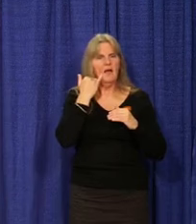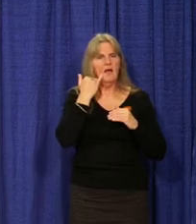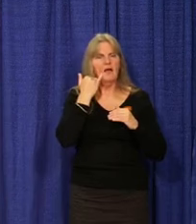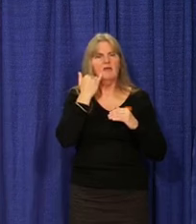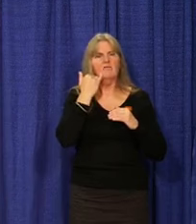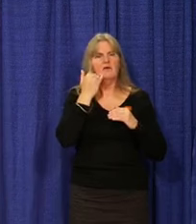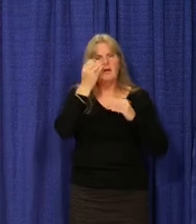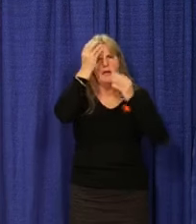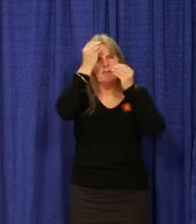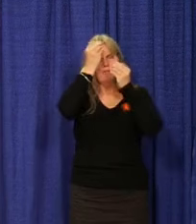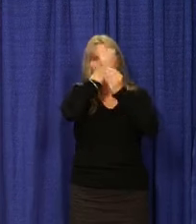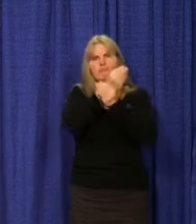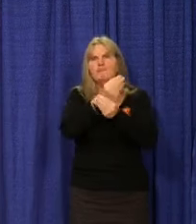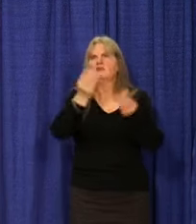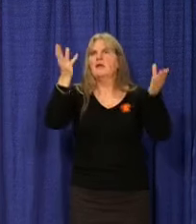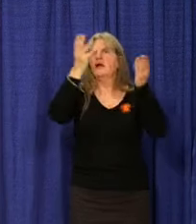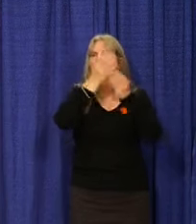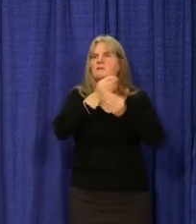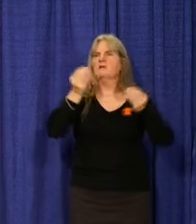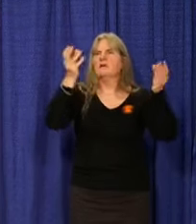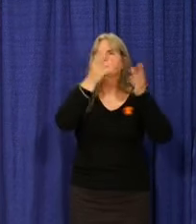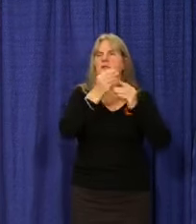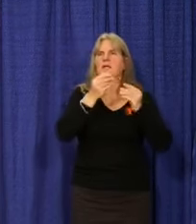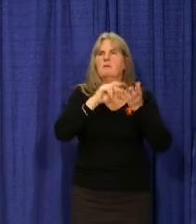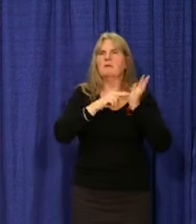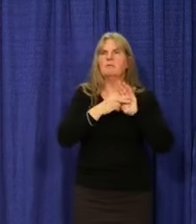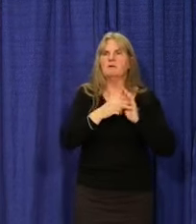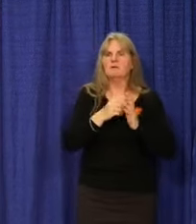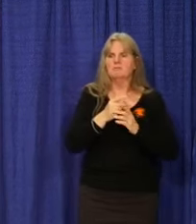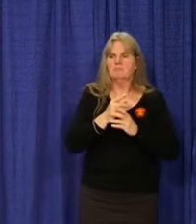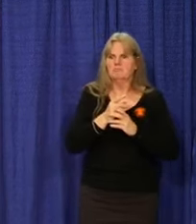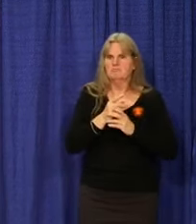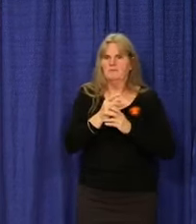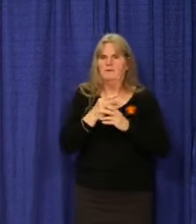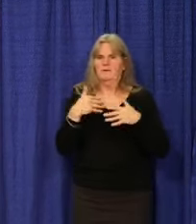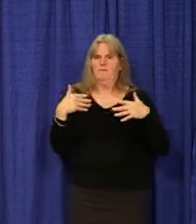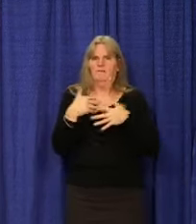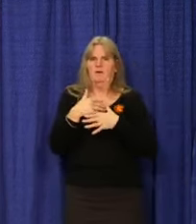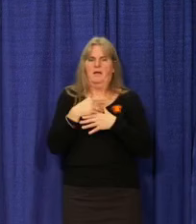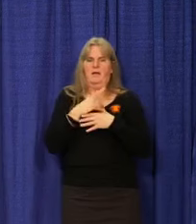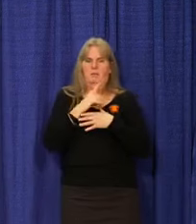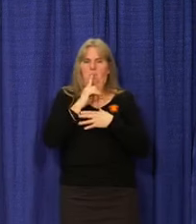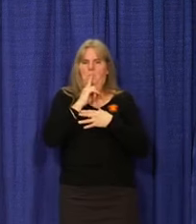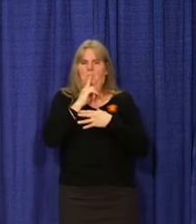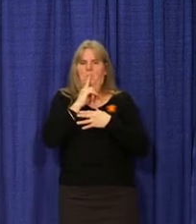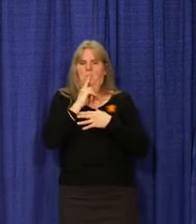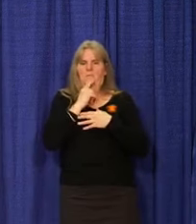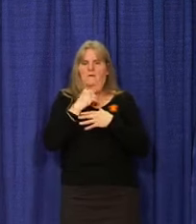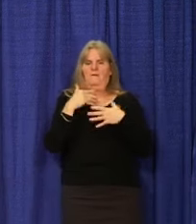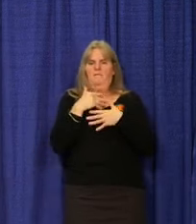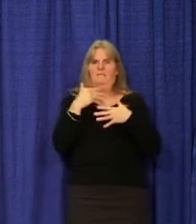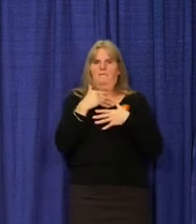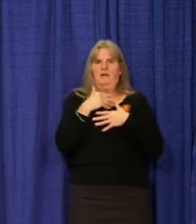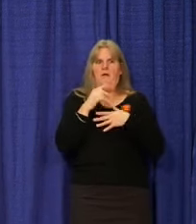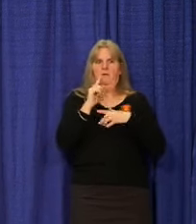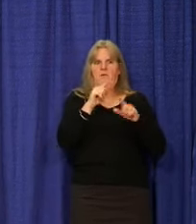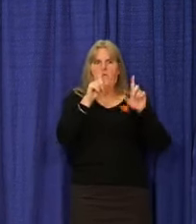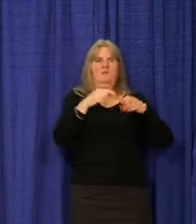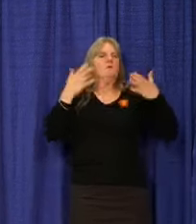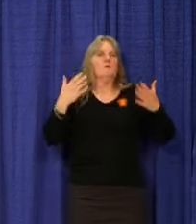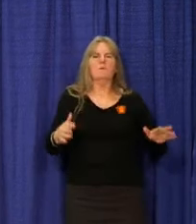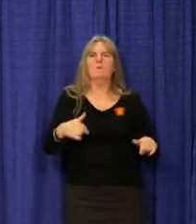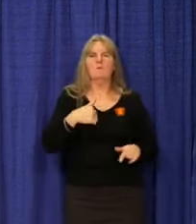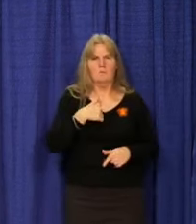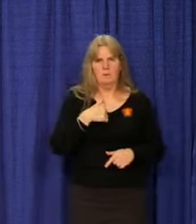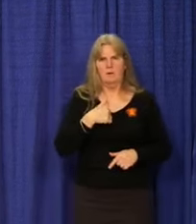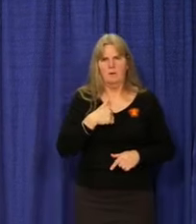information, sometimes it can lead to people being fearful about even disclosing. And we don't want anyone to be afraid to go get tested.